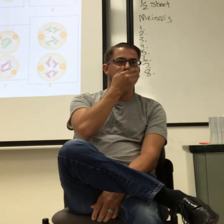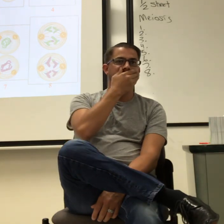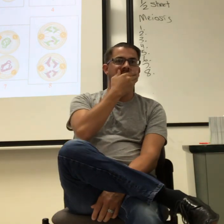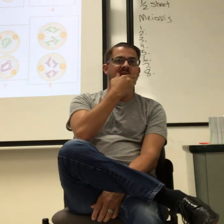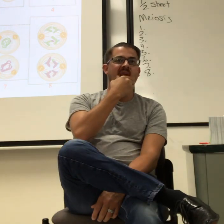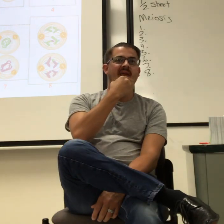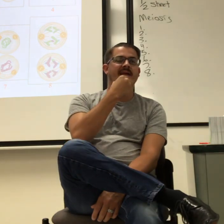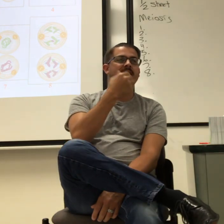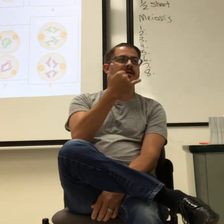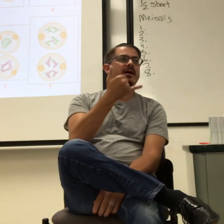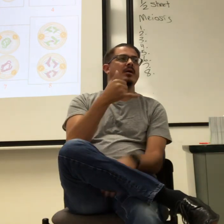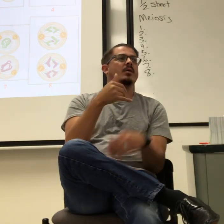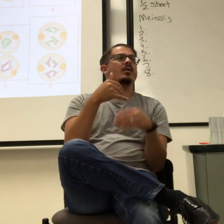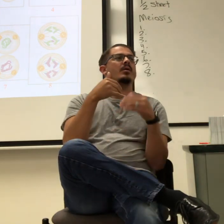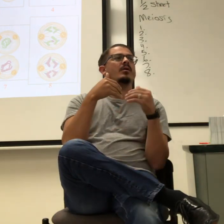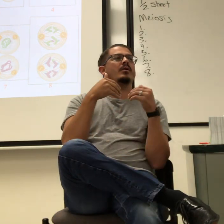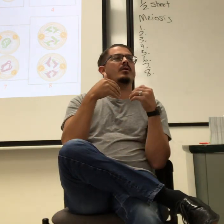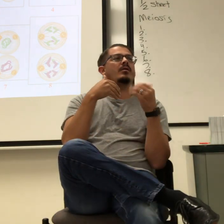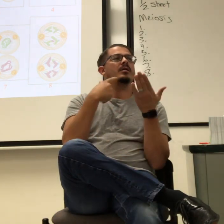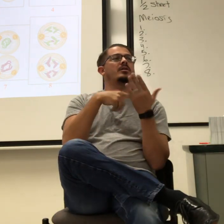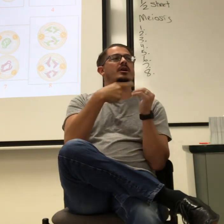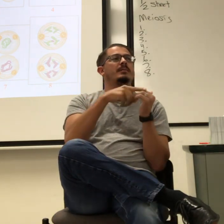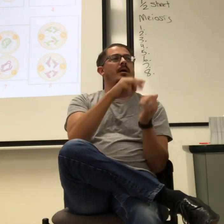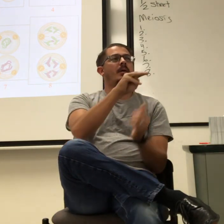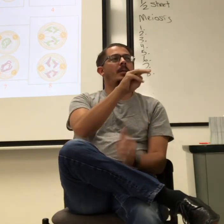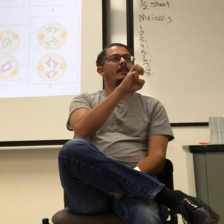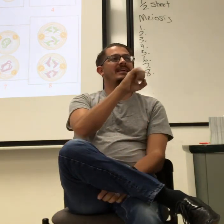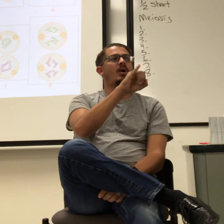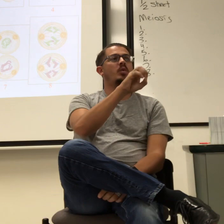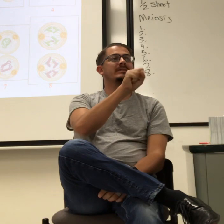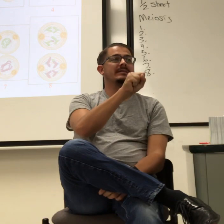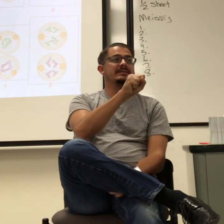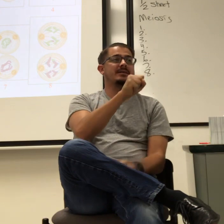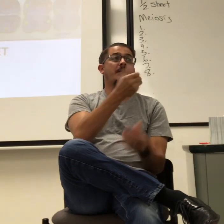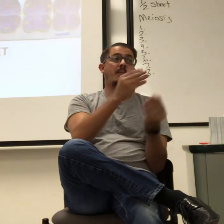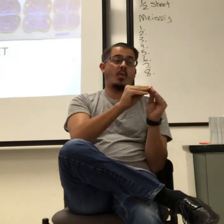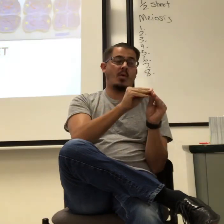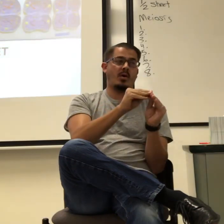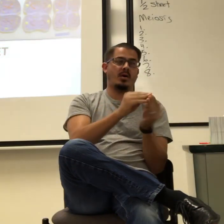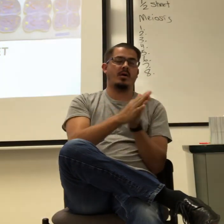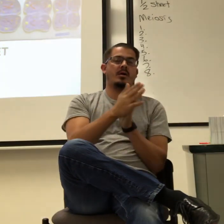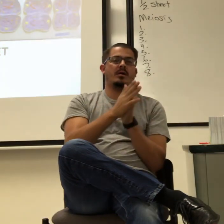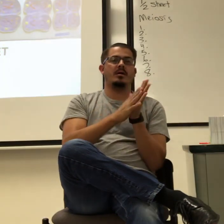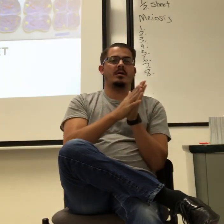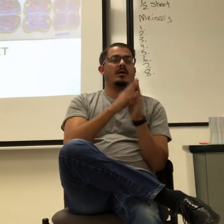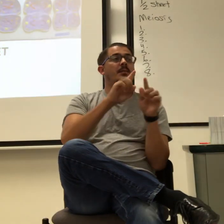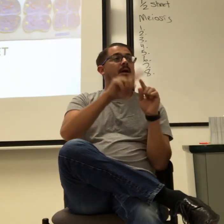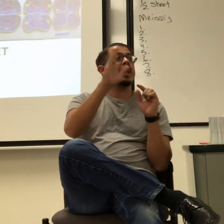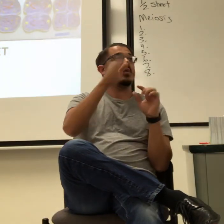I want to talk about meiosis some more, but before doing so, I want to mention that